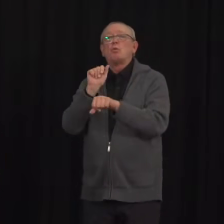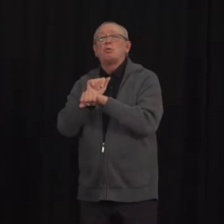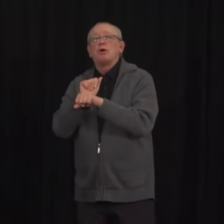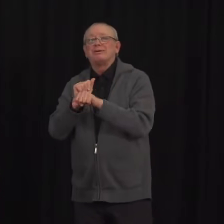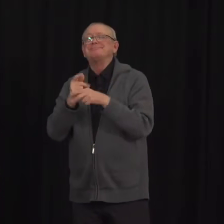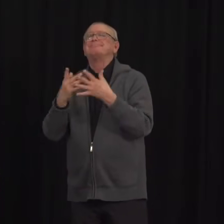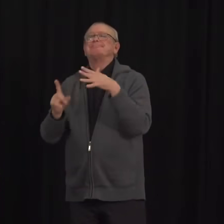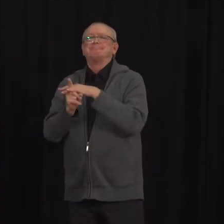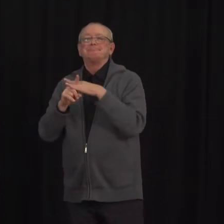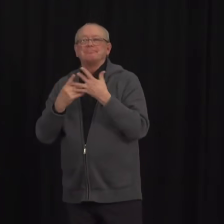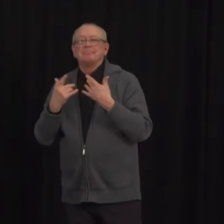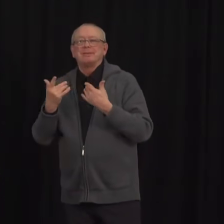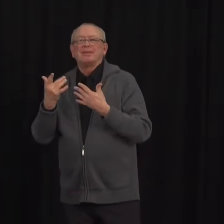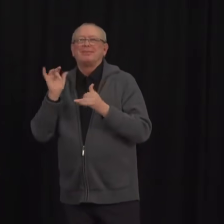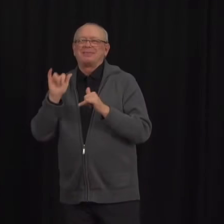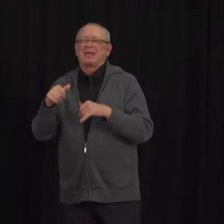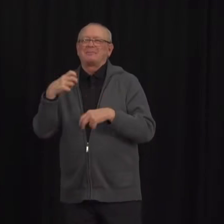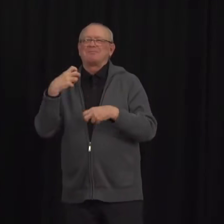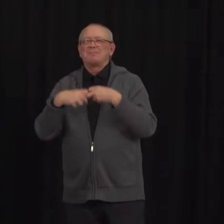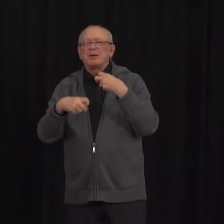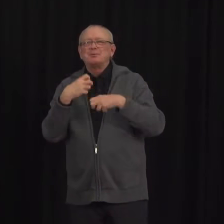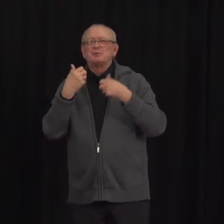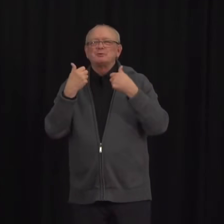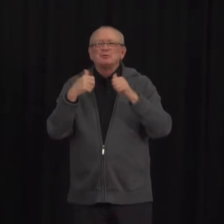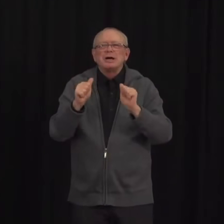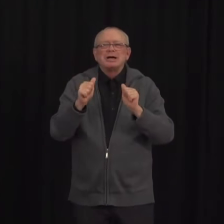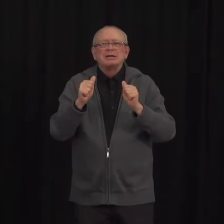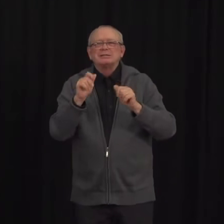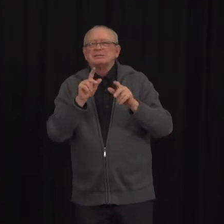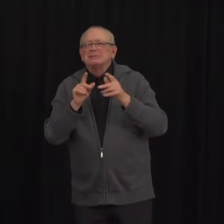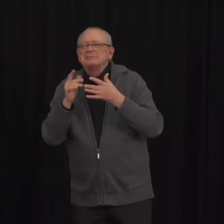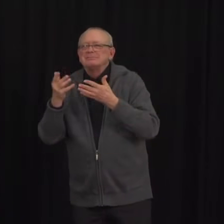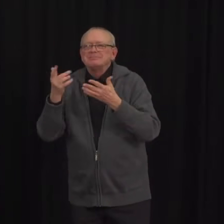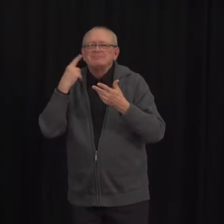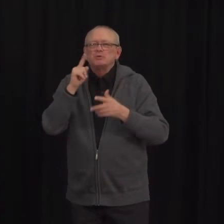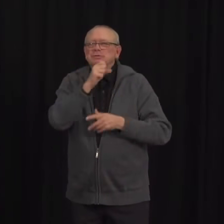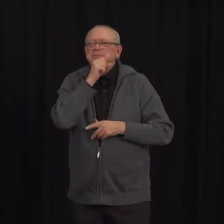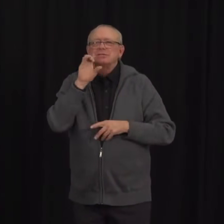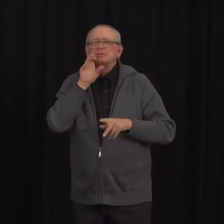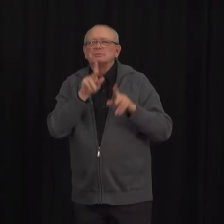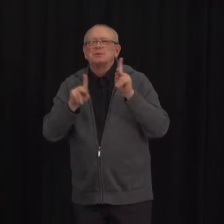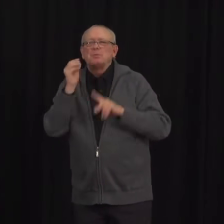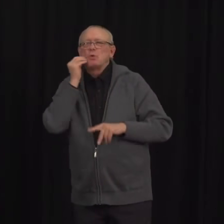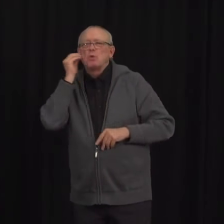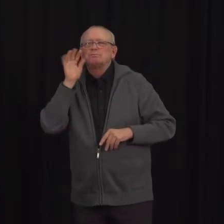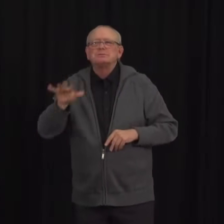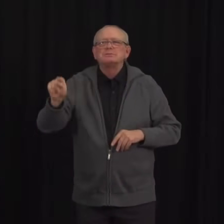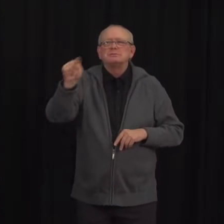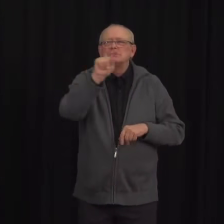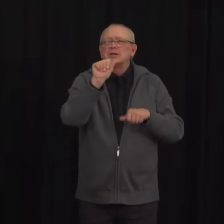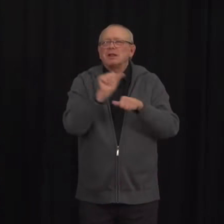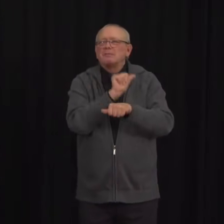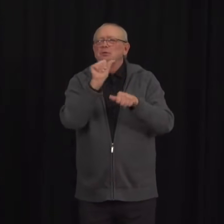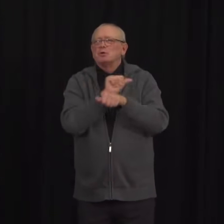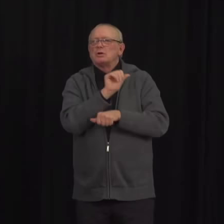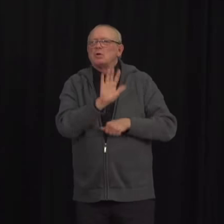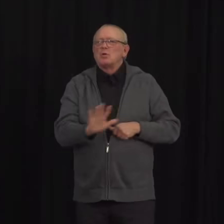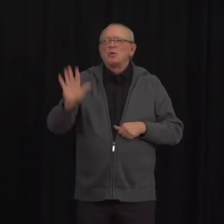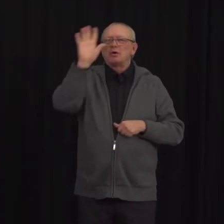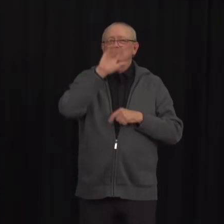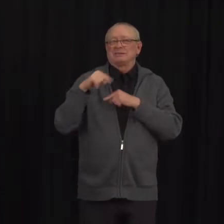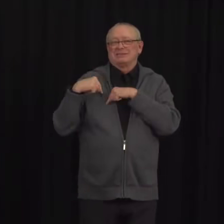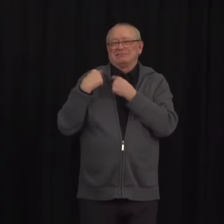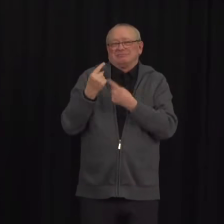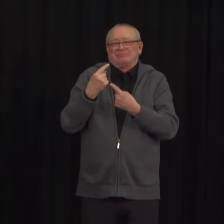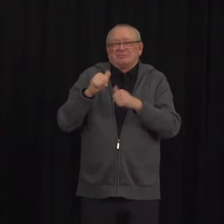sure that in every continuing care facility across the province, many of the measures that have been in place since the spring, we want to